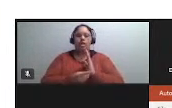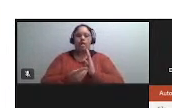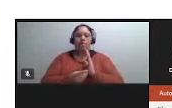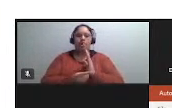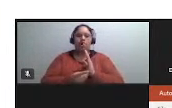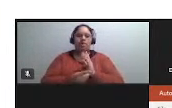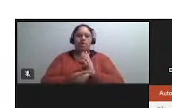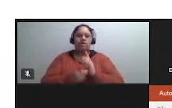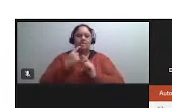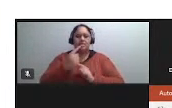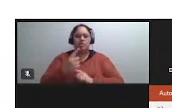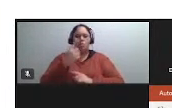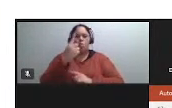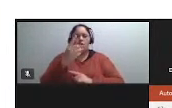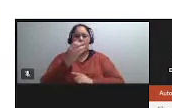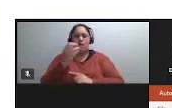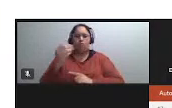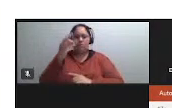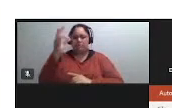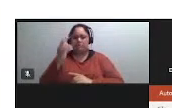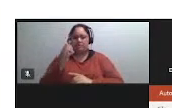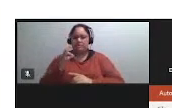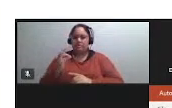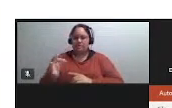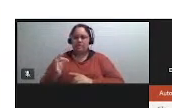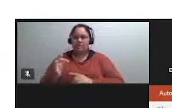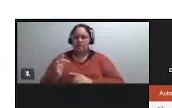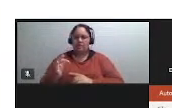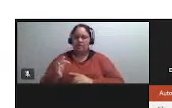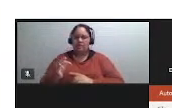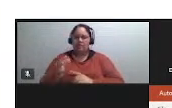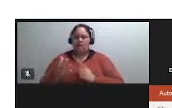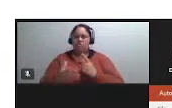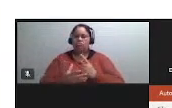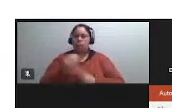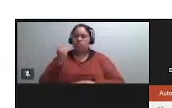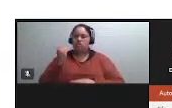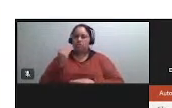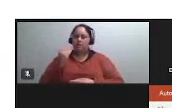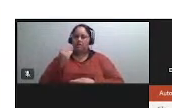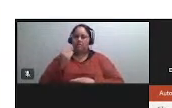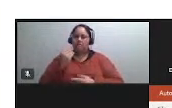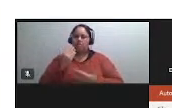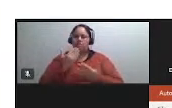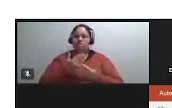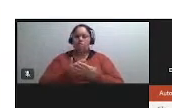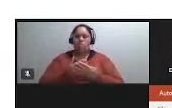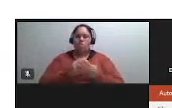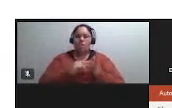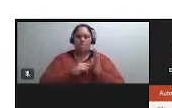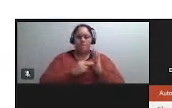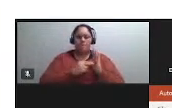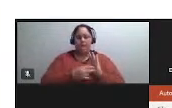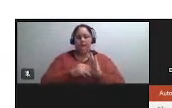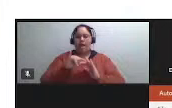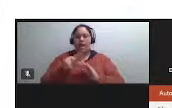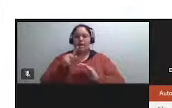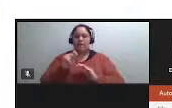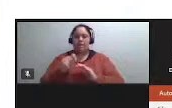says that 100% was achieved for the planned